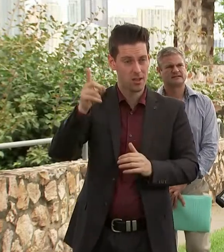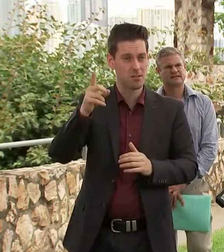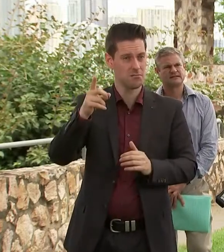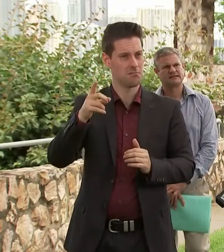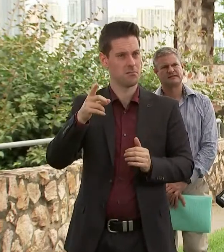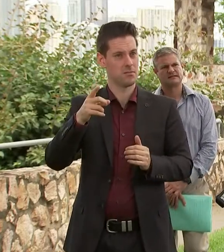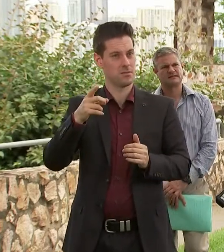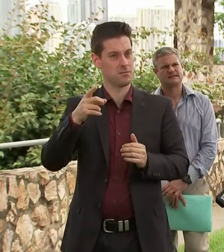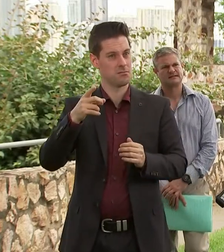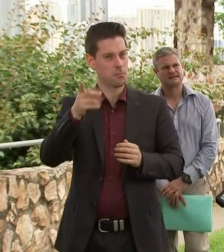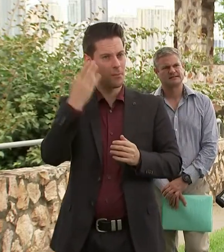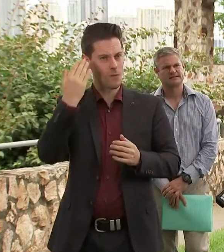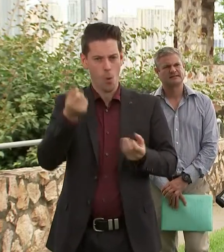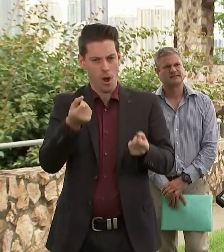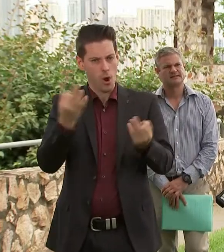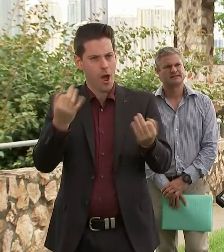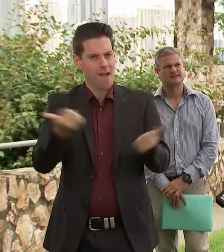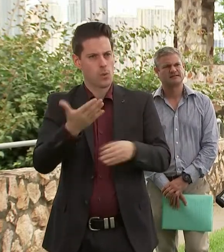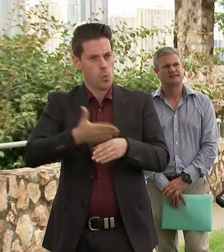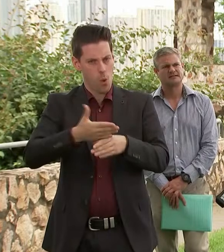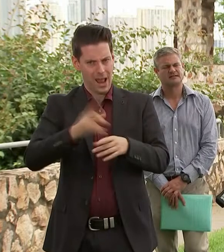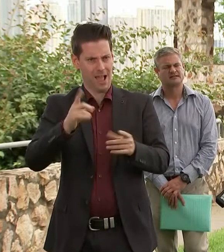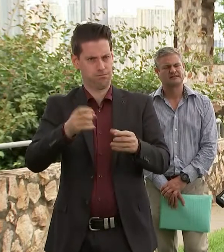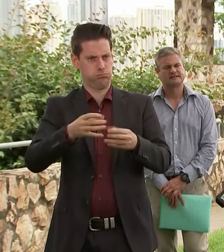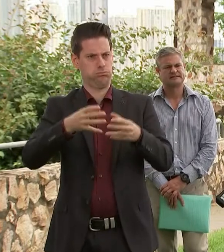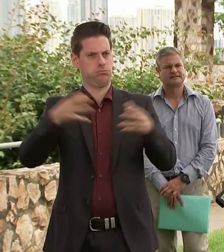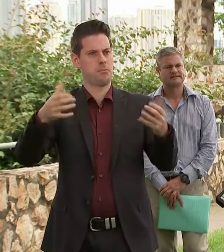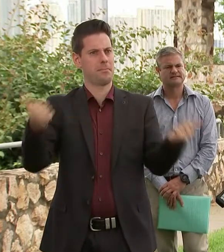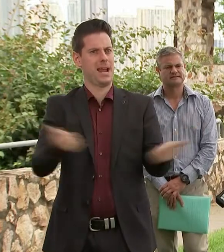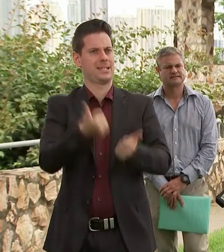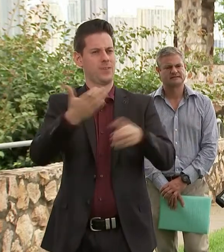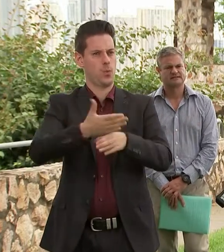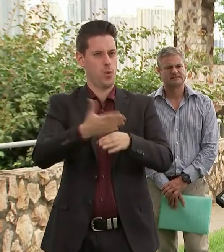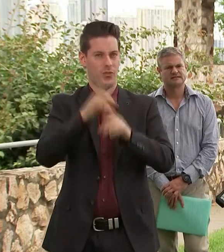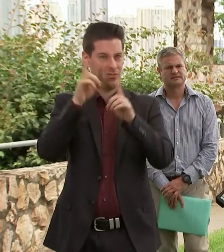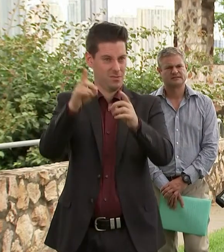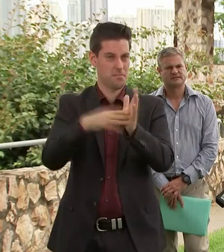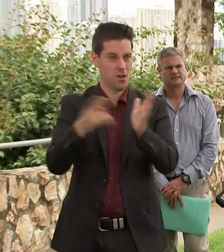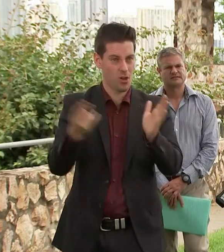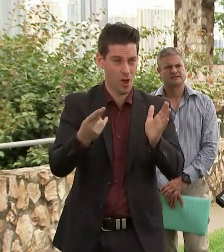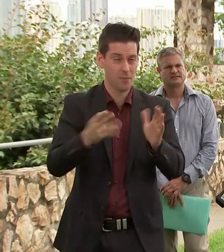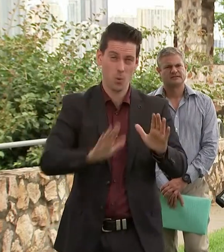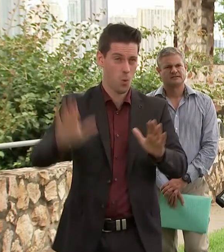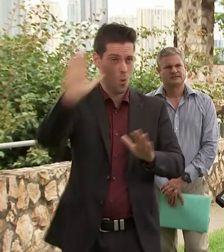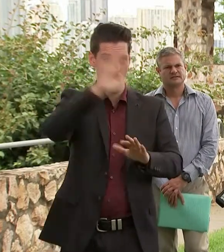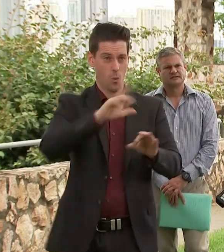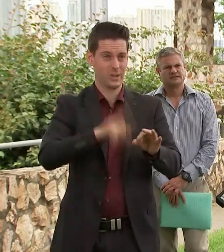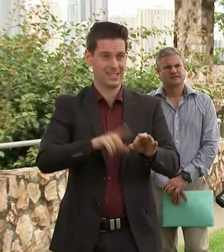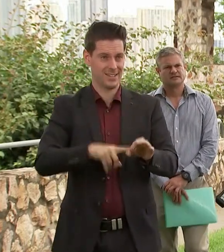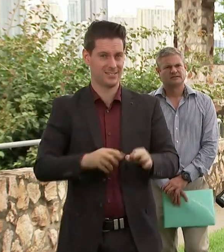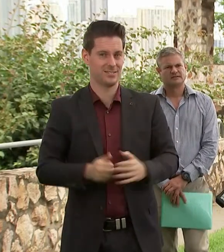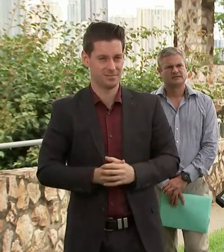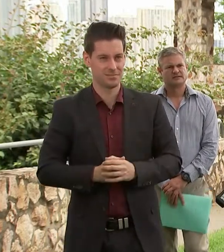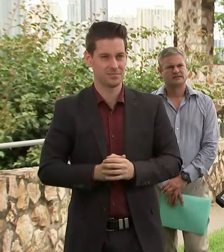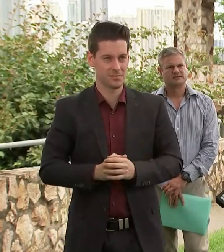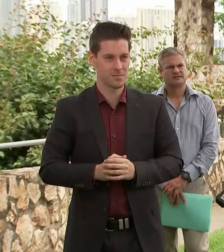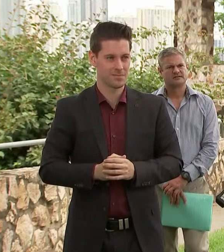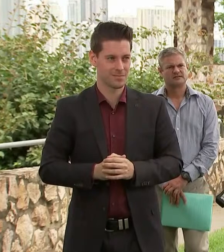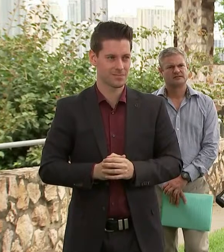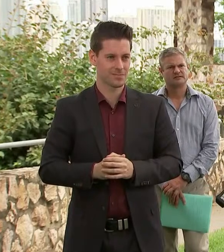seen unemployment drop below 4%. So we've had very strong employment growth across Queensland. These are global figures for our